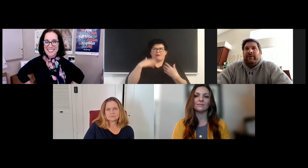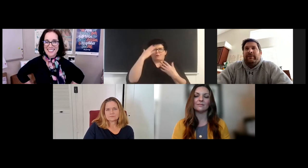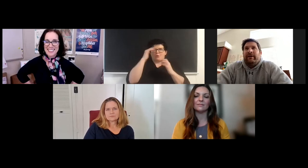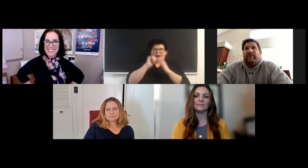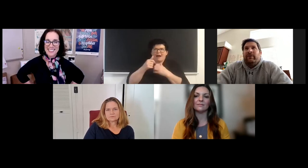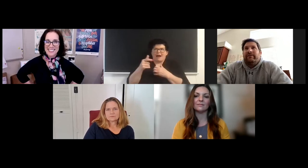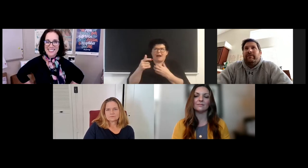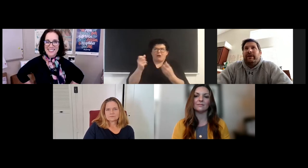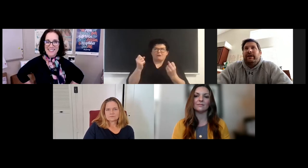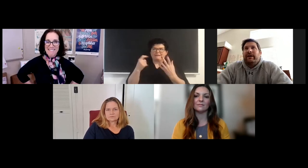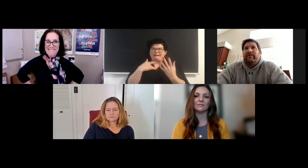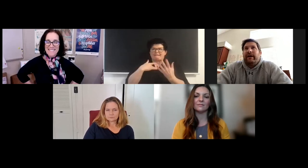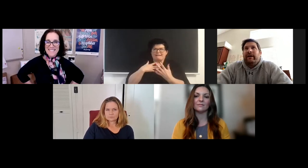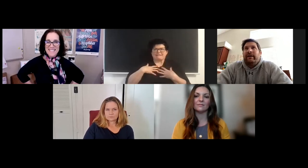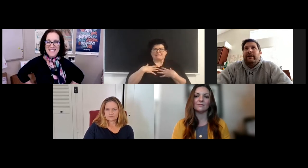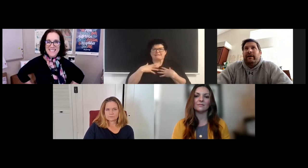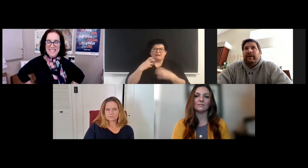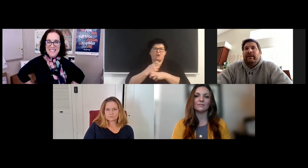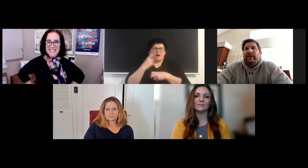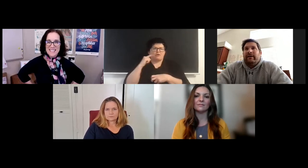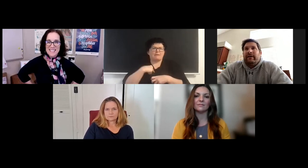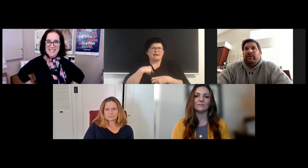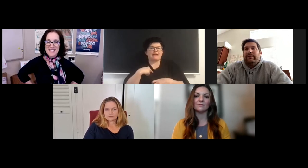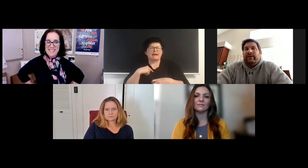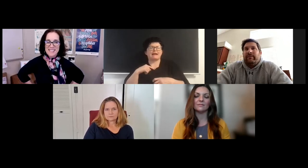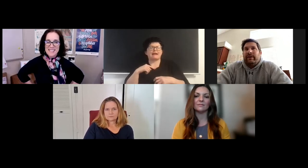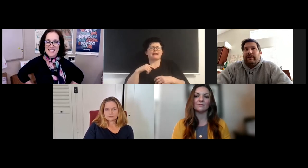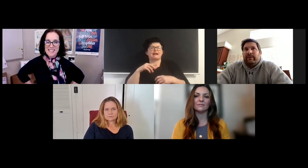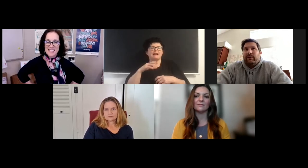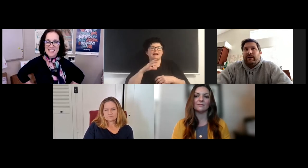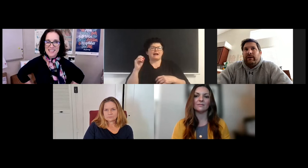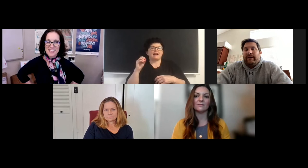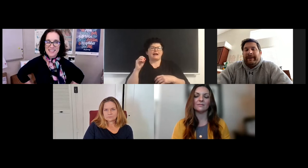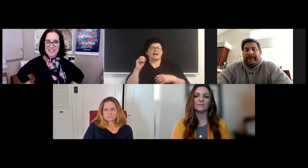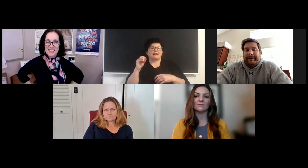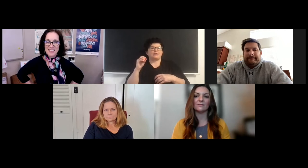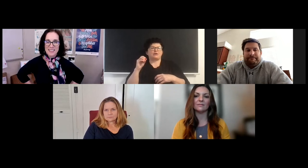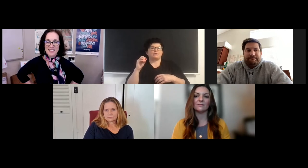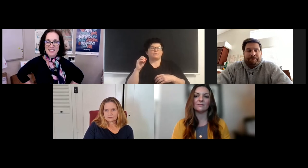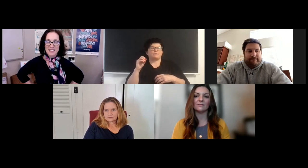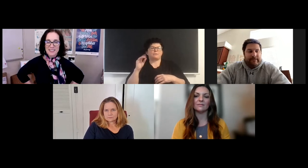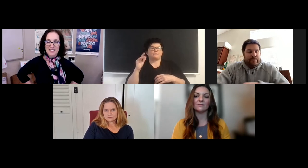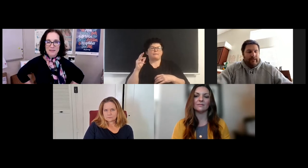And that was always something tough. And it was something that